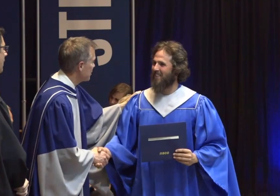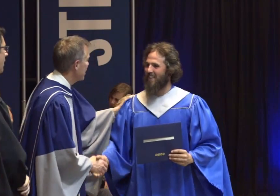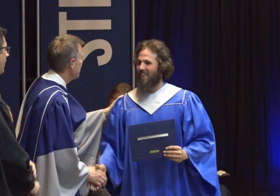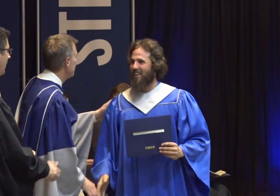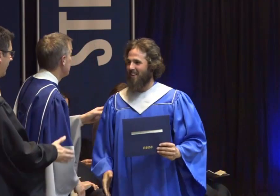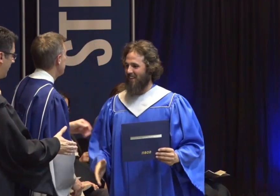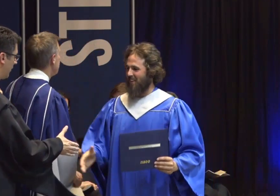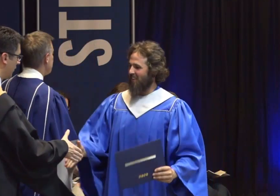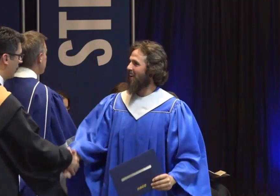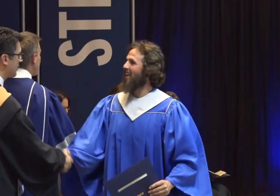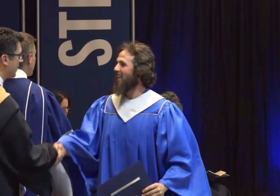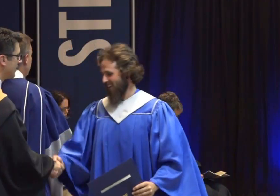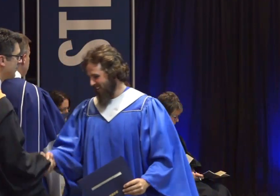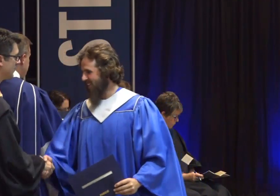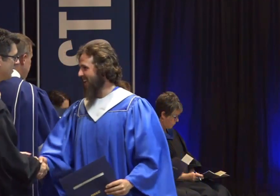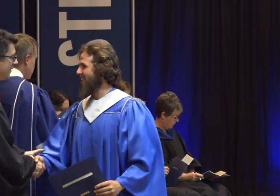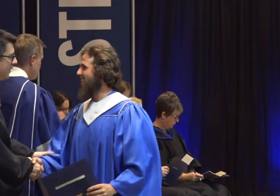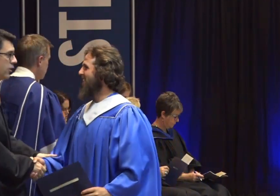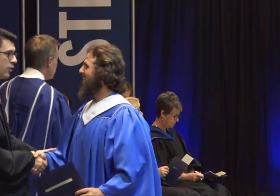Jace Mullock.